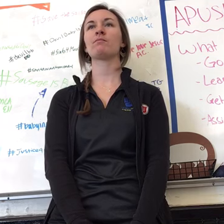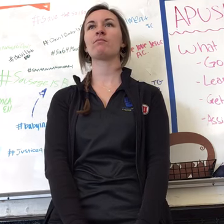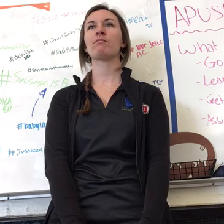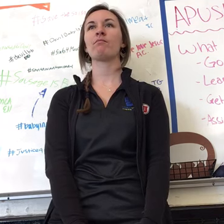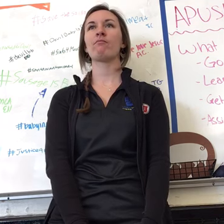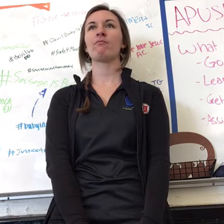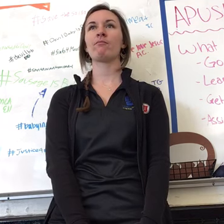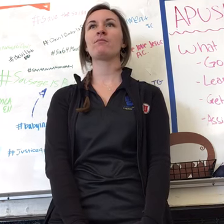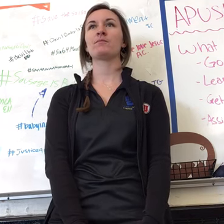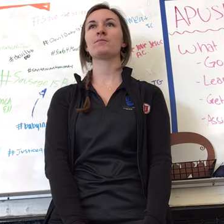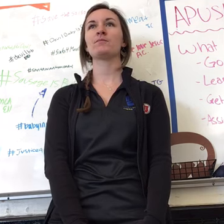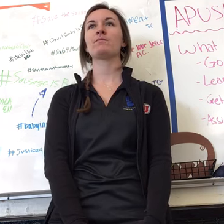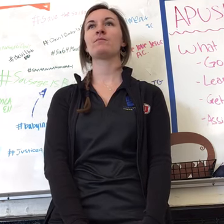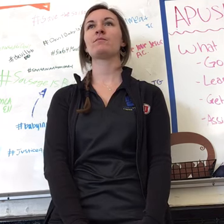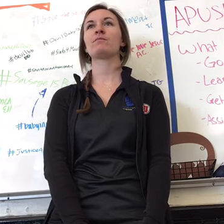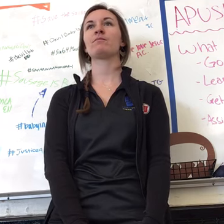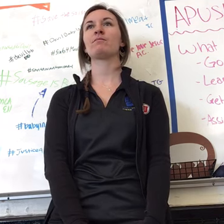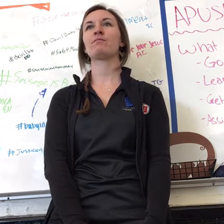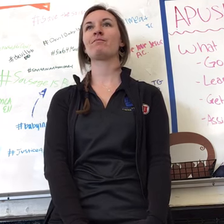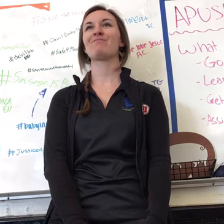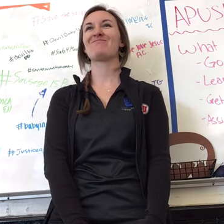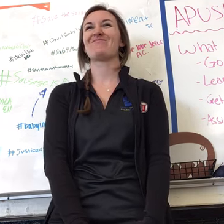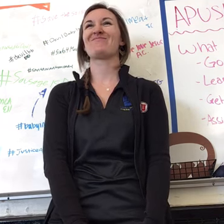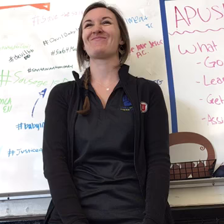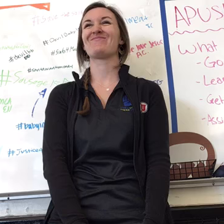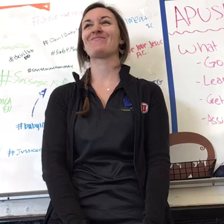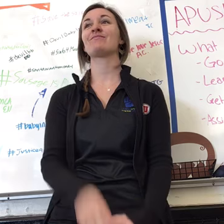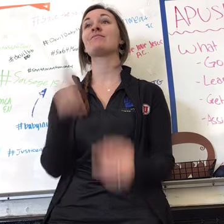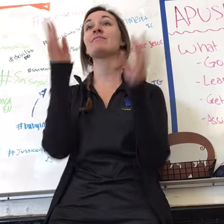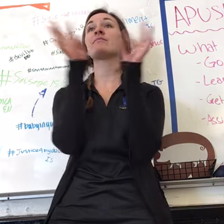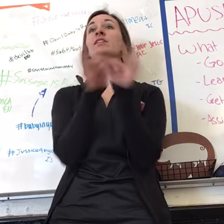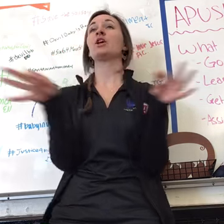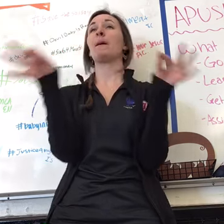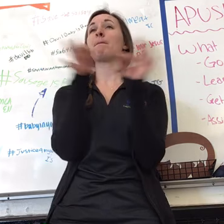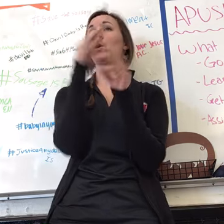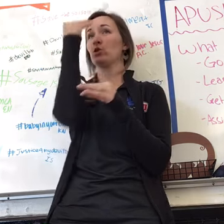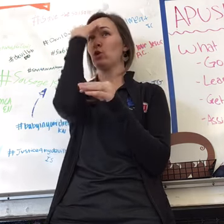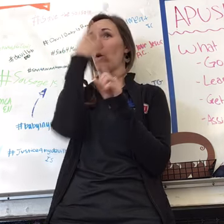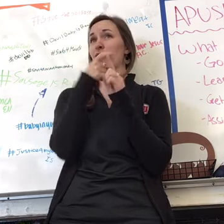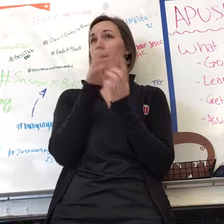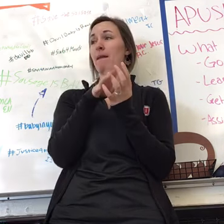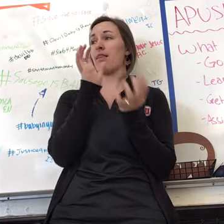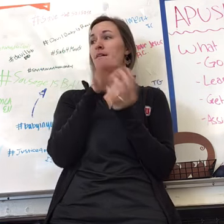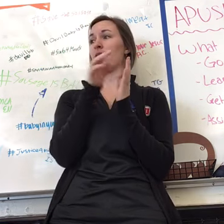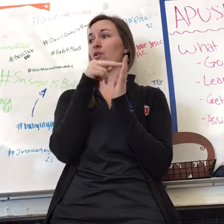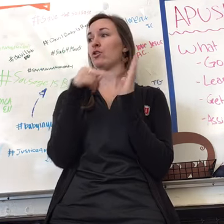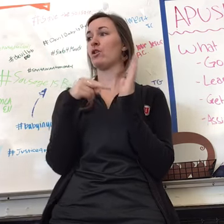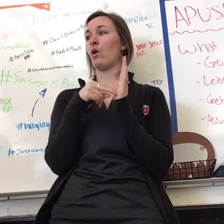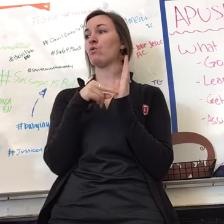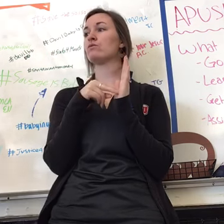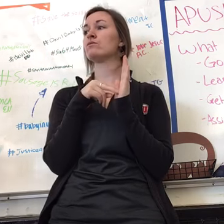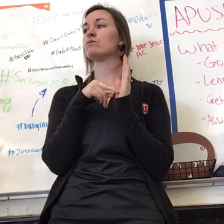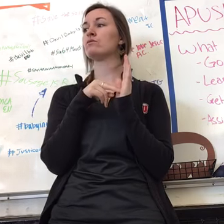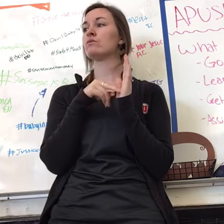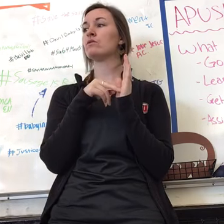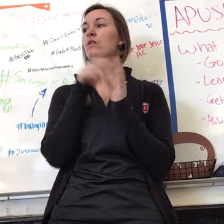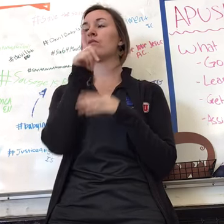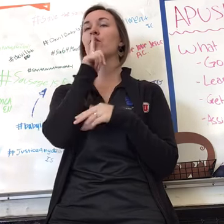Okay, so important things that I would know from your Alligator Notes. Okay, there's 3 really, really